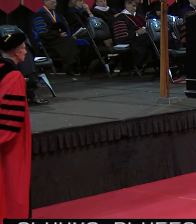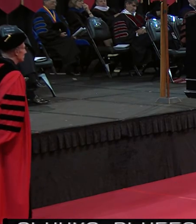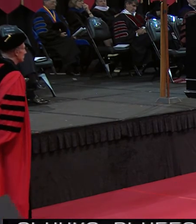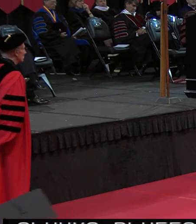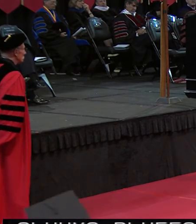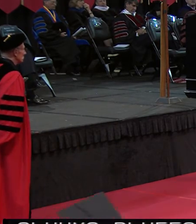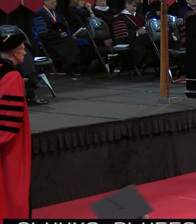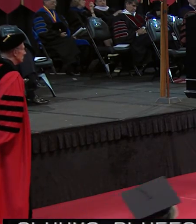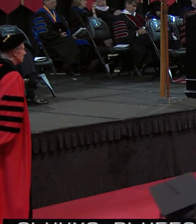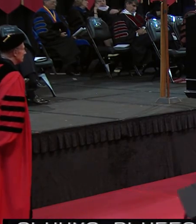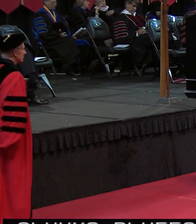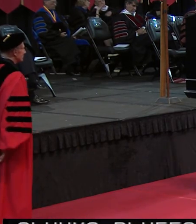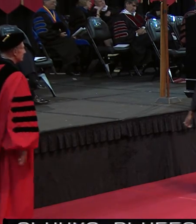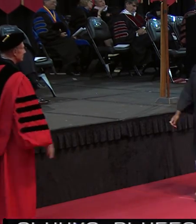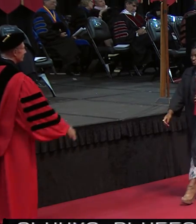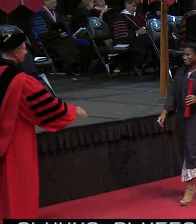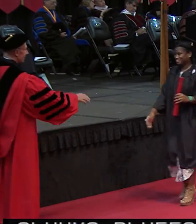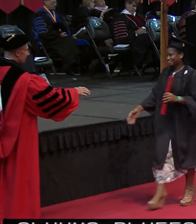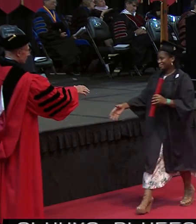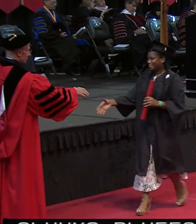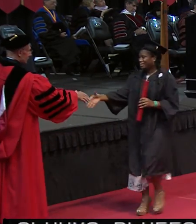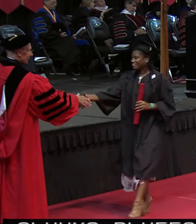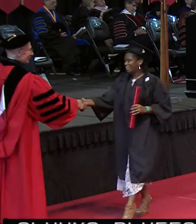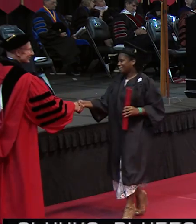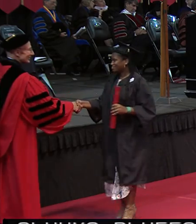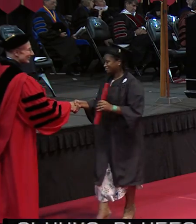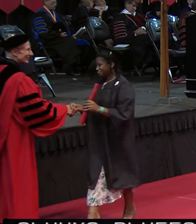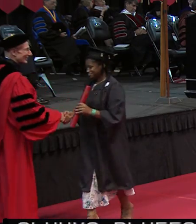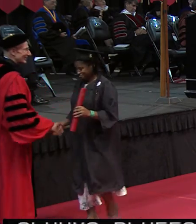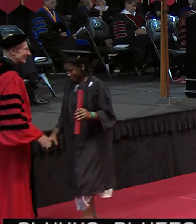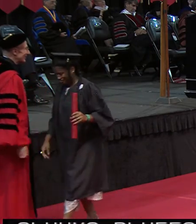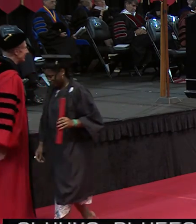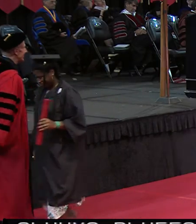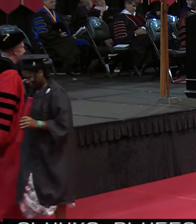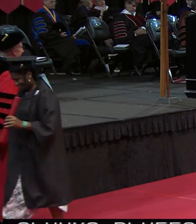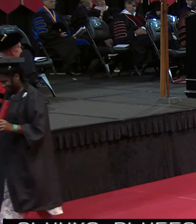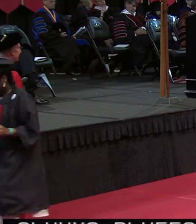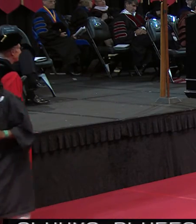Randolph Brandon Byers, Jr.